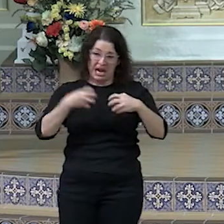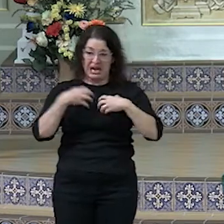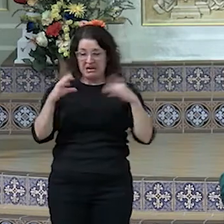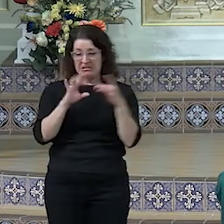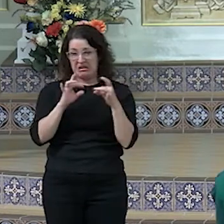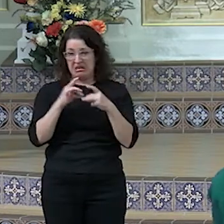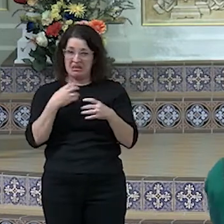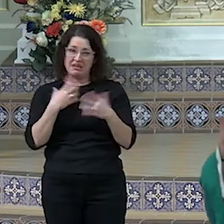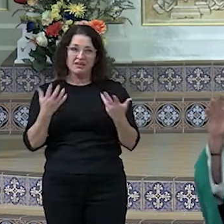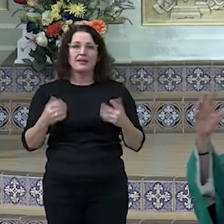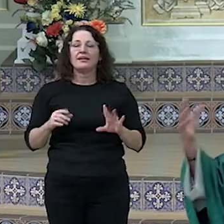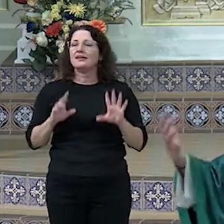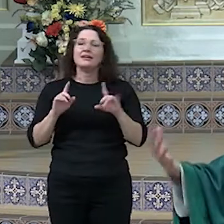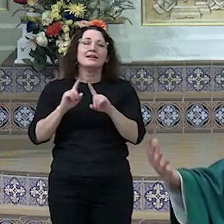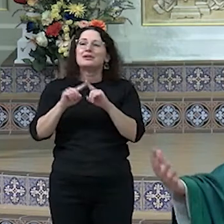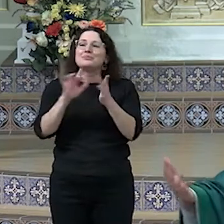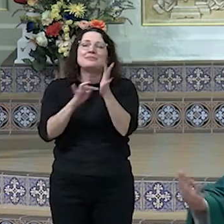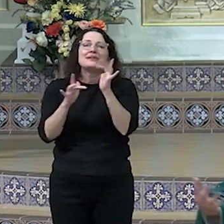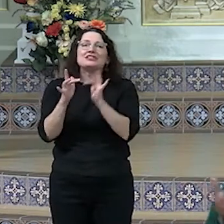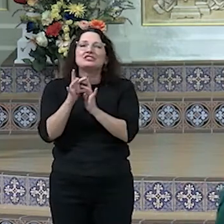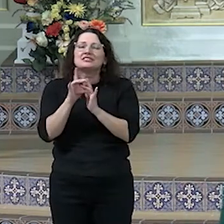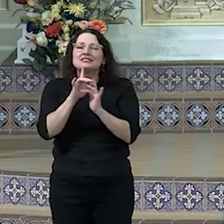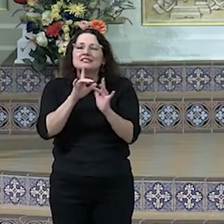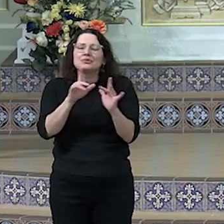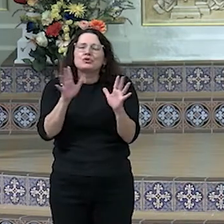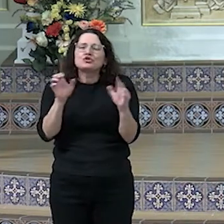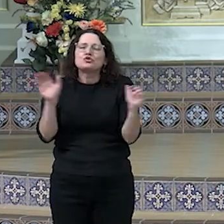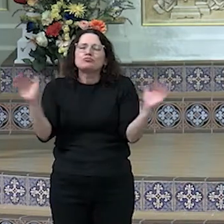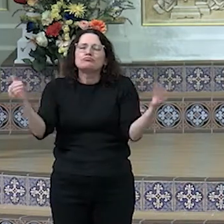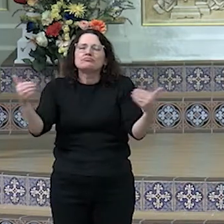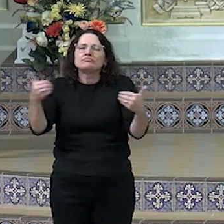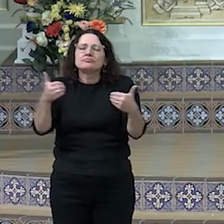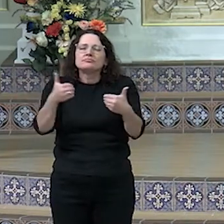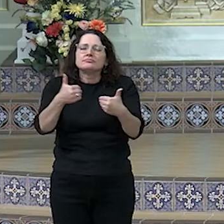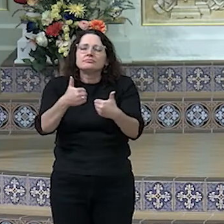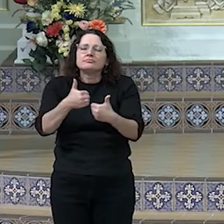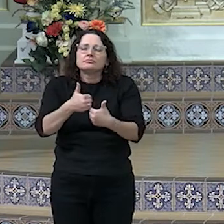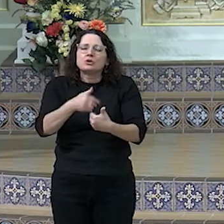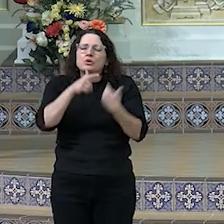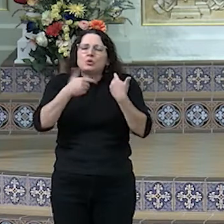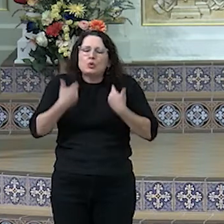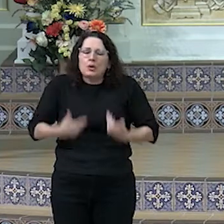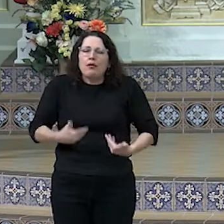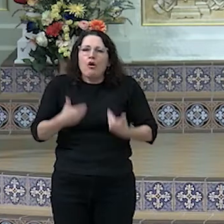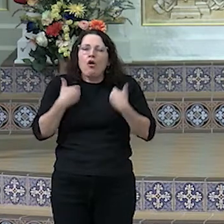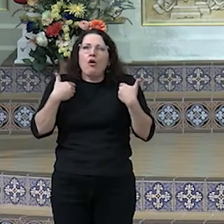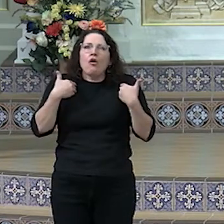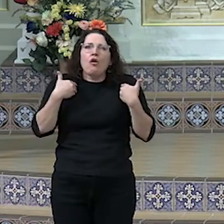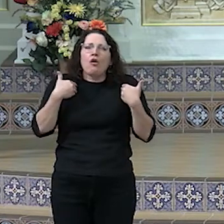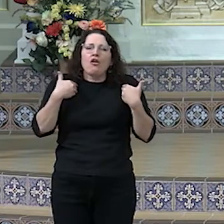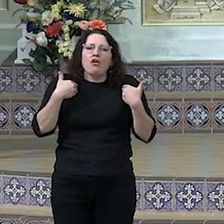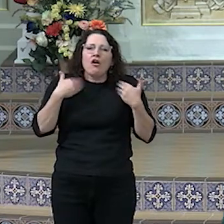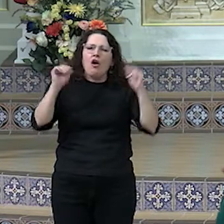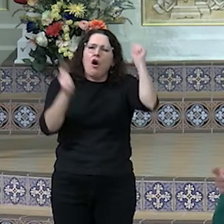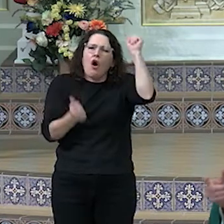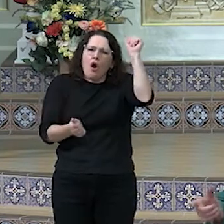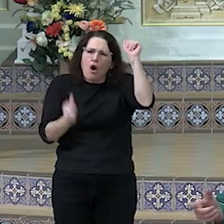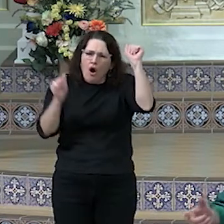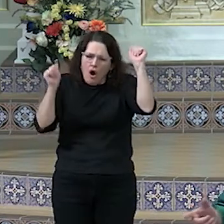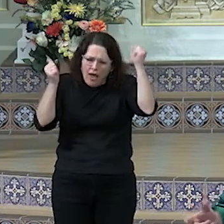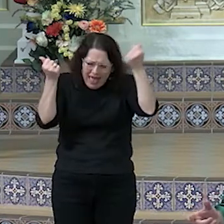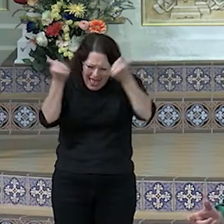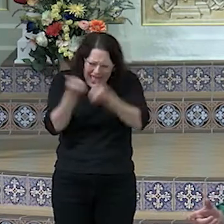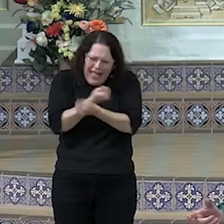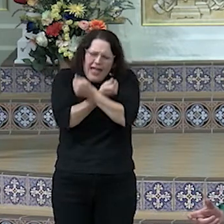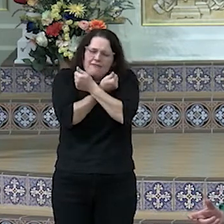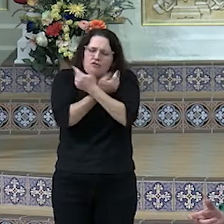But Jesus wants to embrace us as we are. Each and